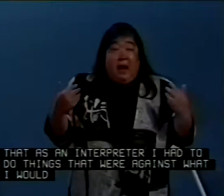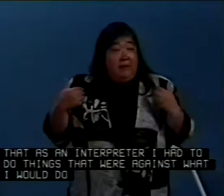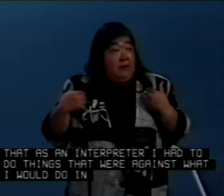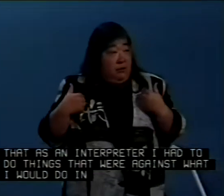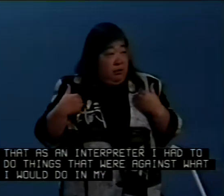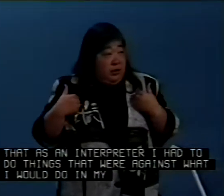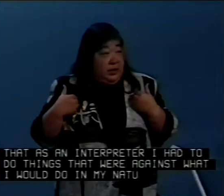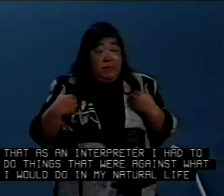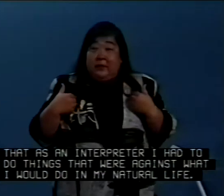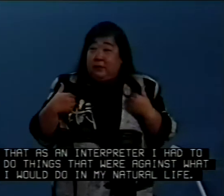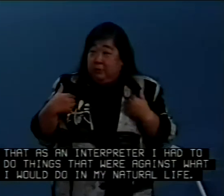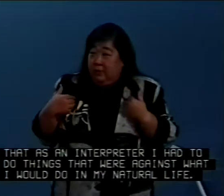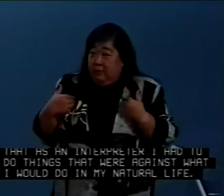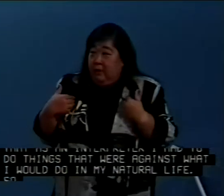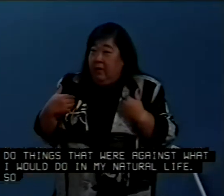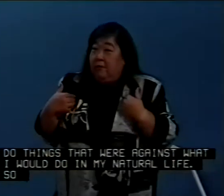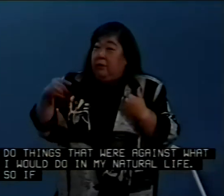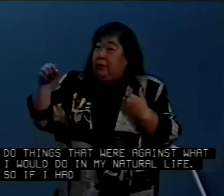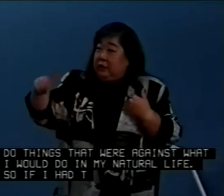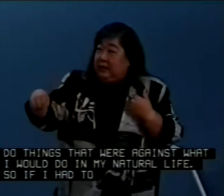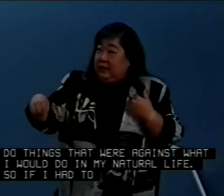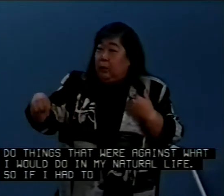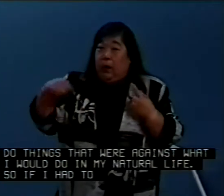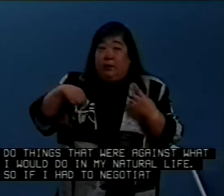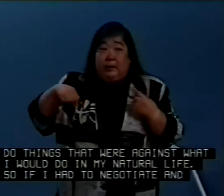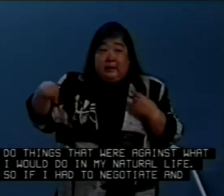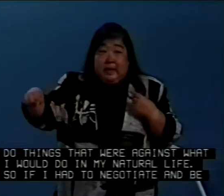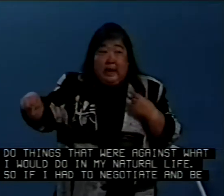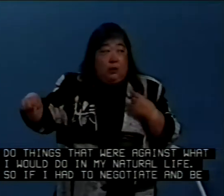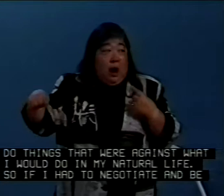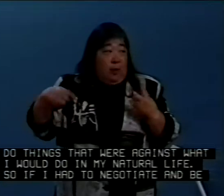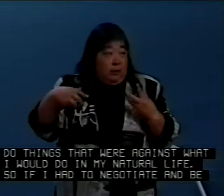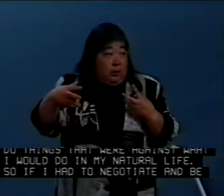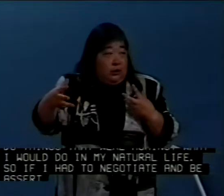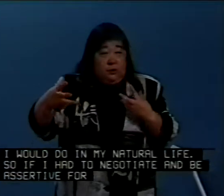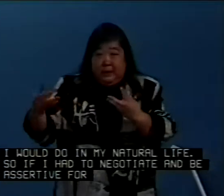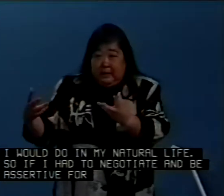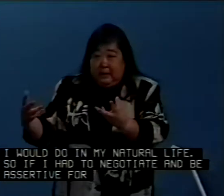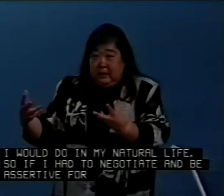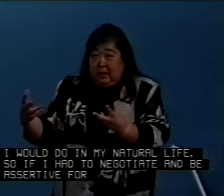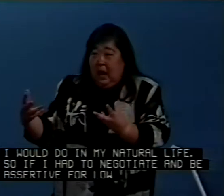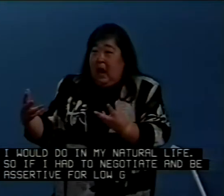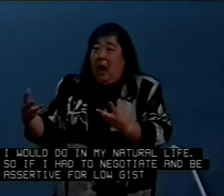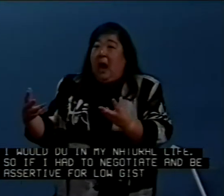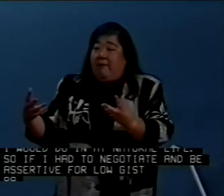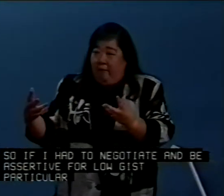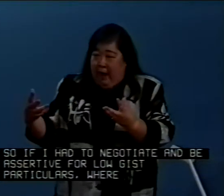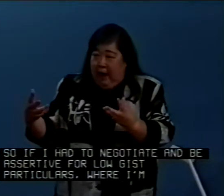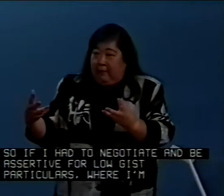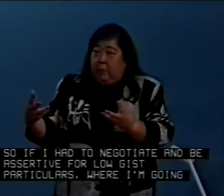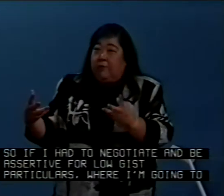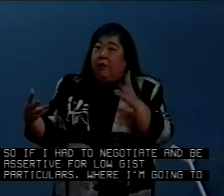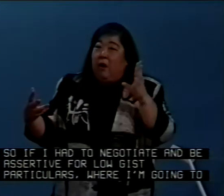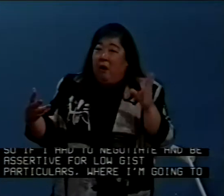have to negotiate and be assertive for logistics, where I'm going to stand or how I'm going to do business, I have to work very